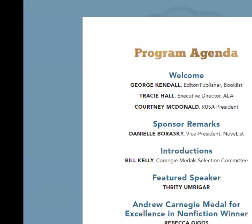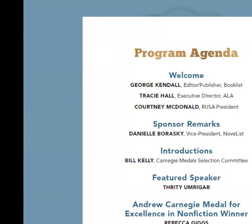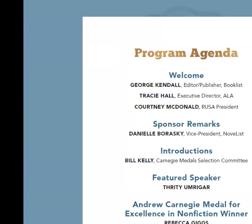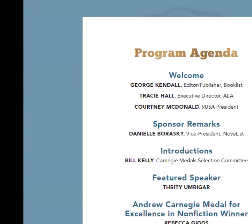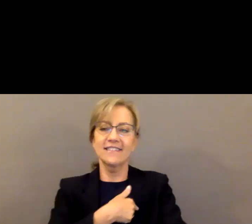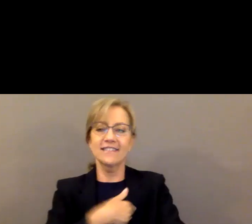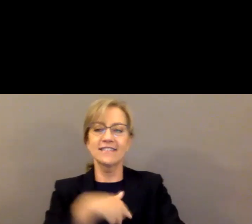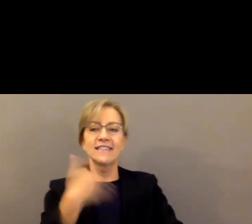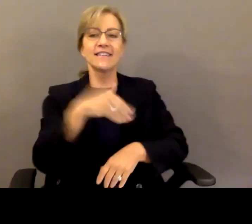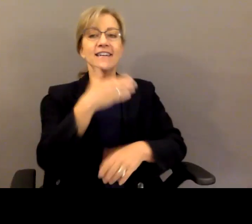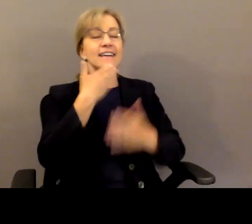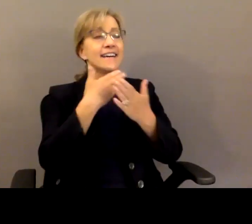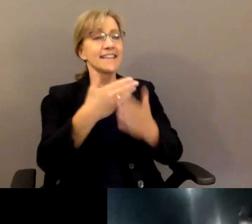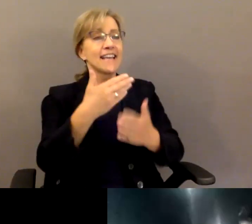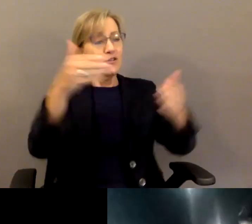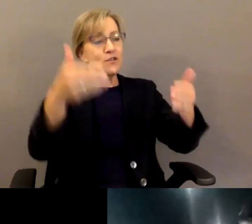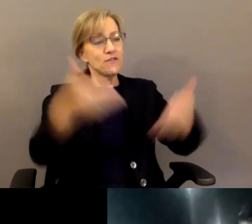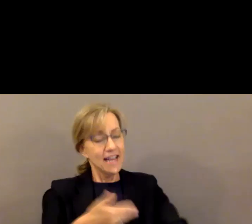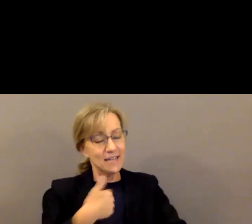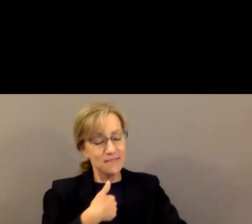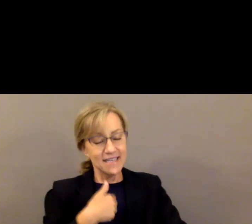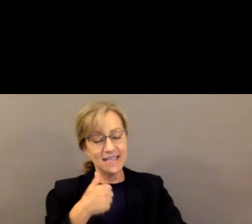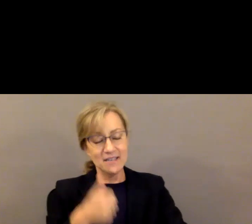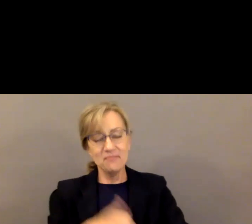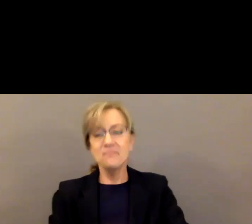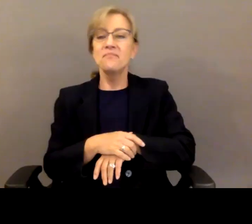Thank you so much for having me.